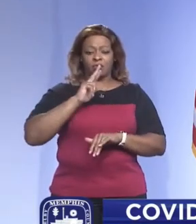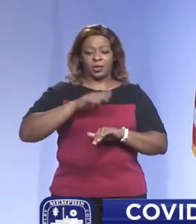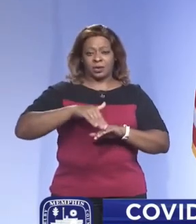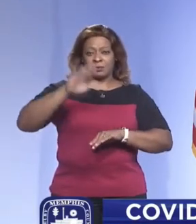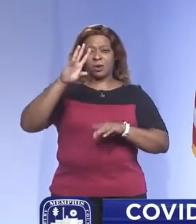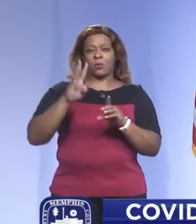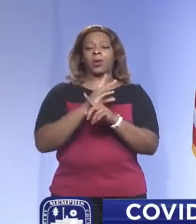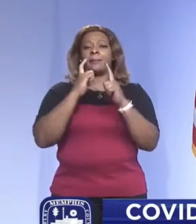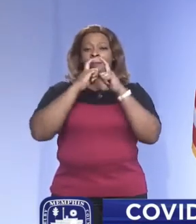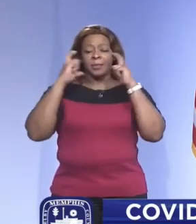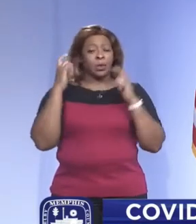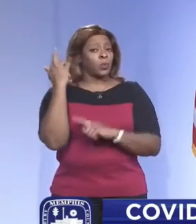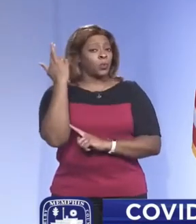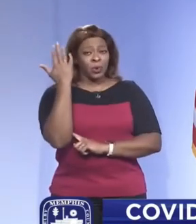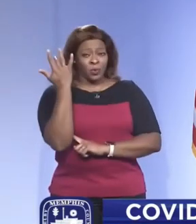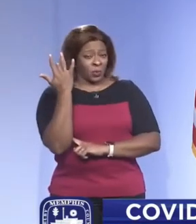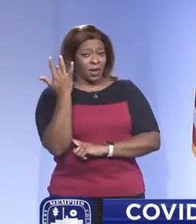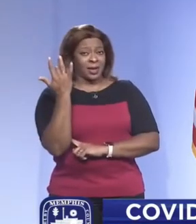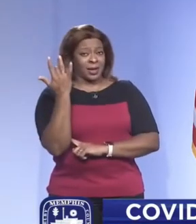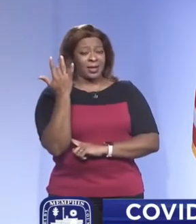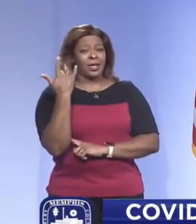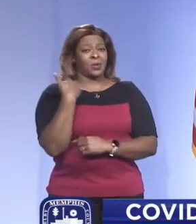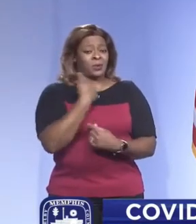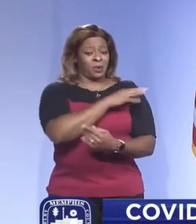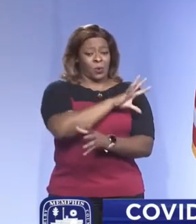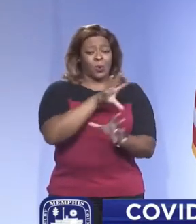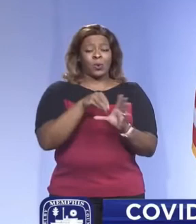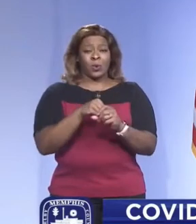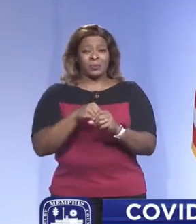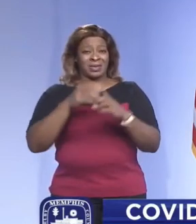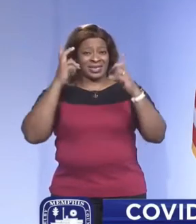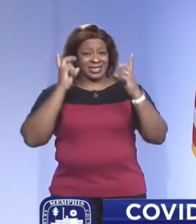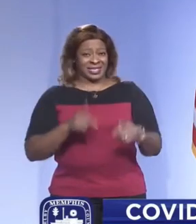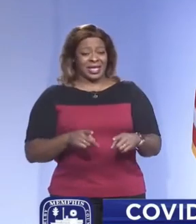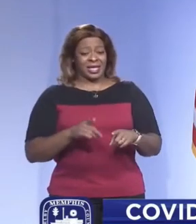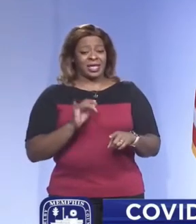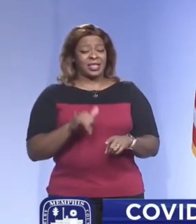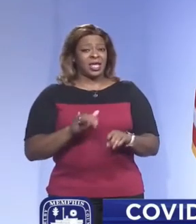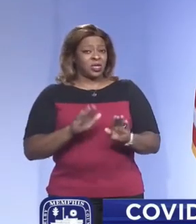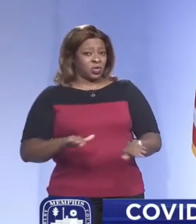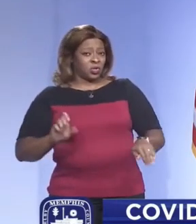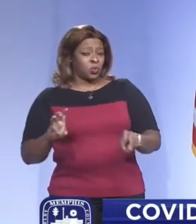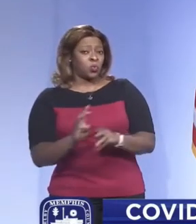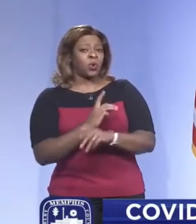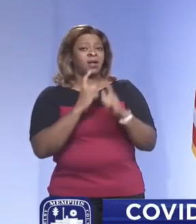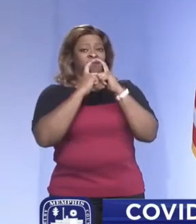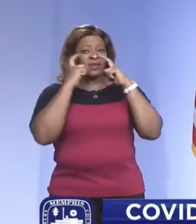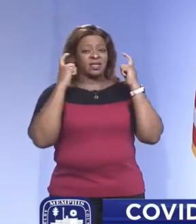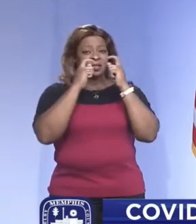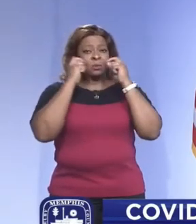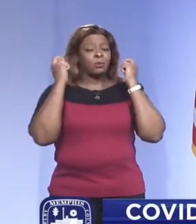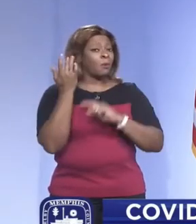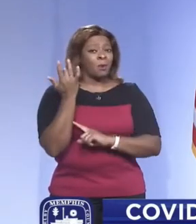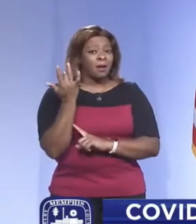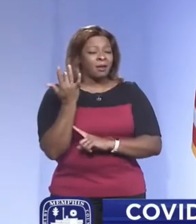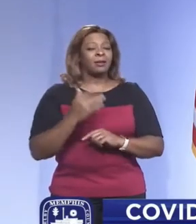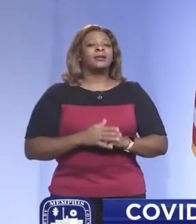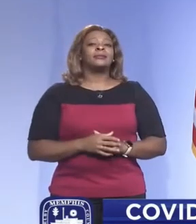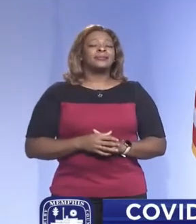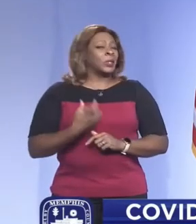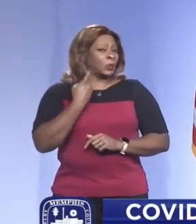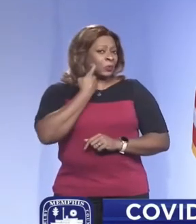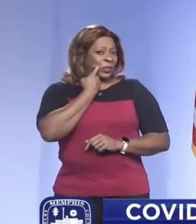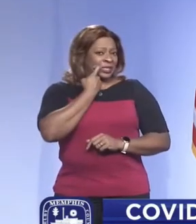And one of the reasons why we have decided that even children should wear face covering is because